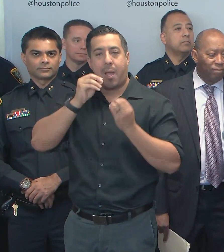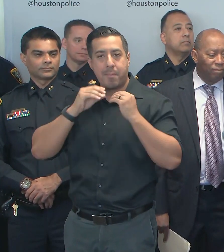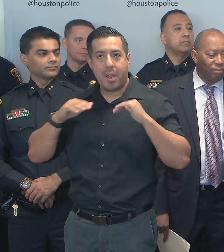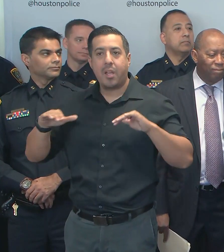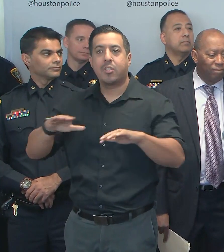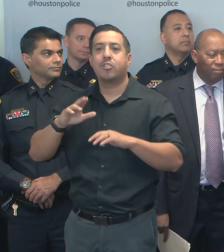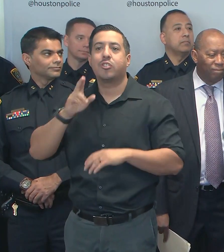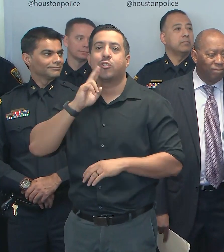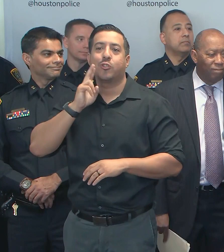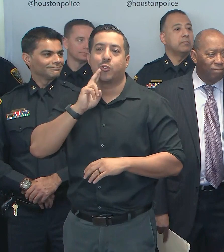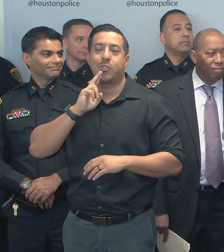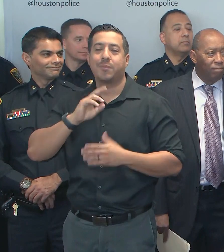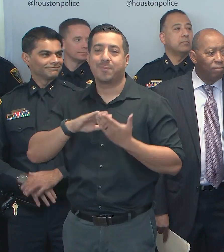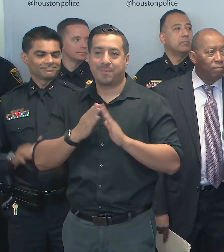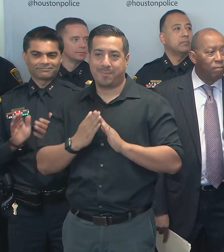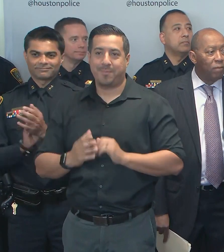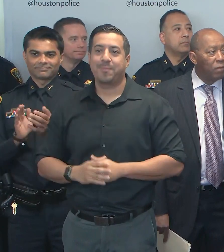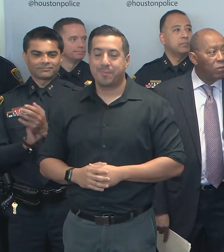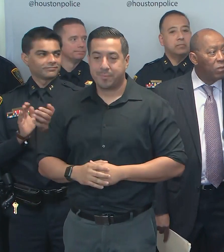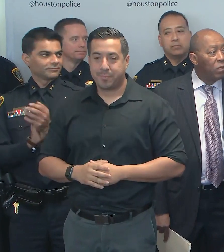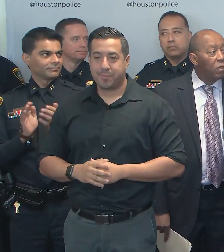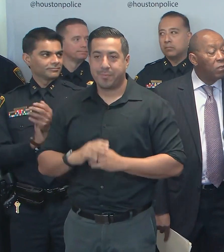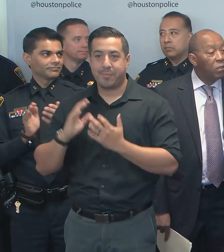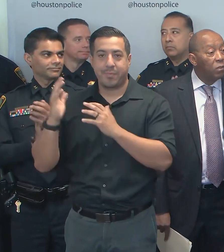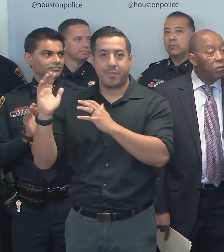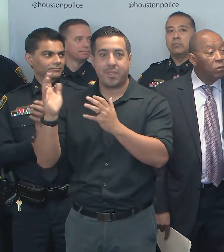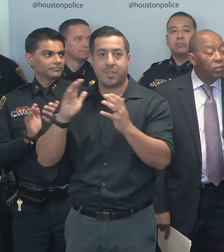the city of Houston.